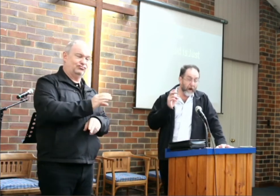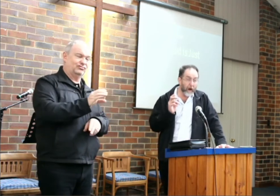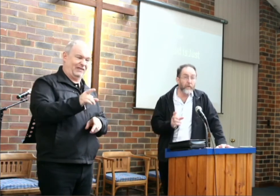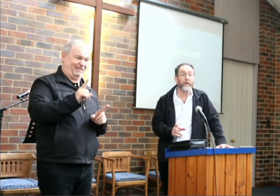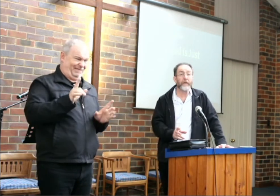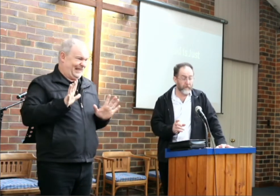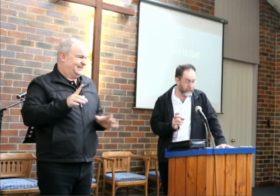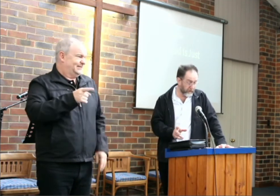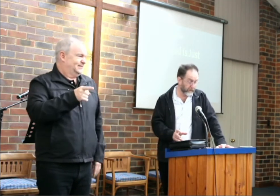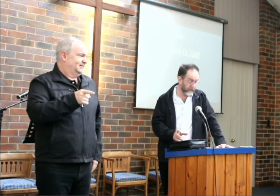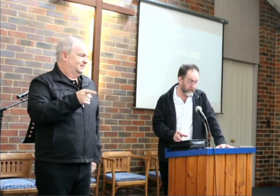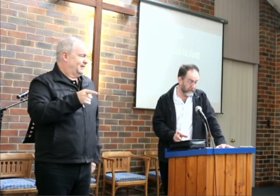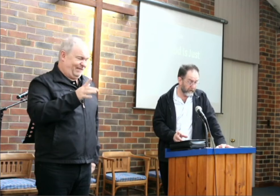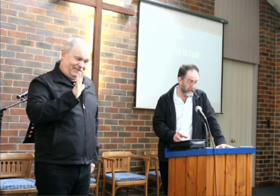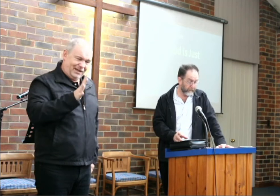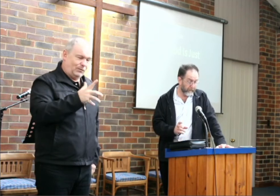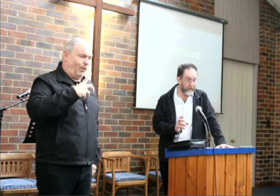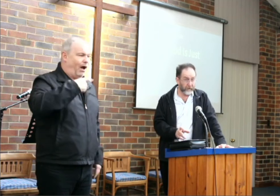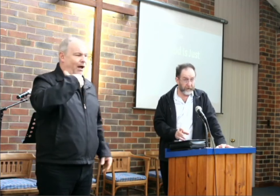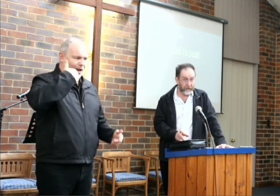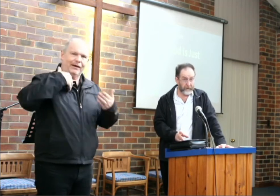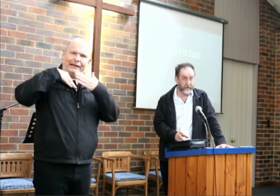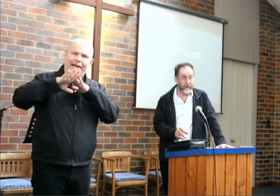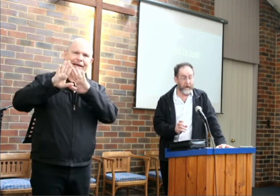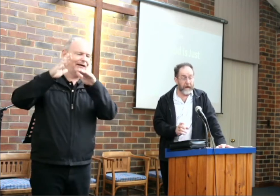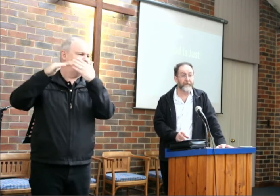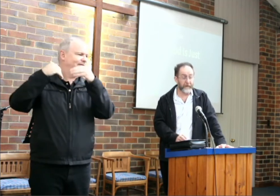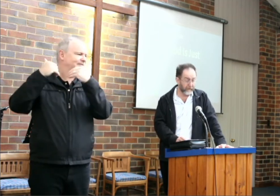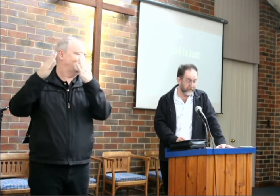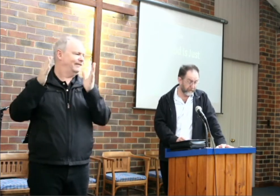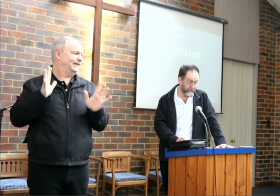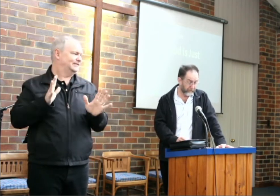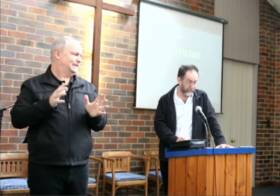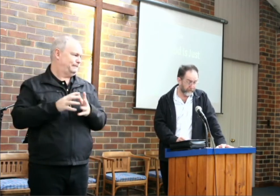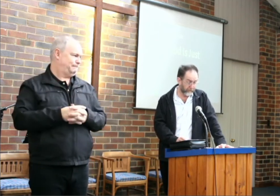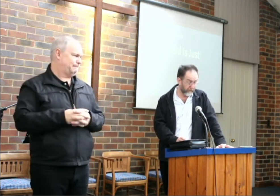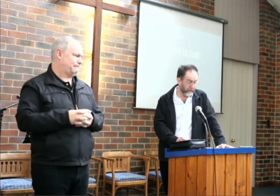the only reason that your sins are forgiven.